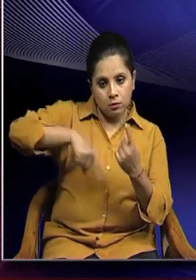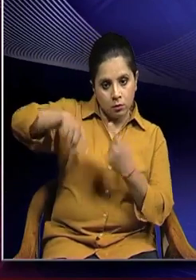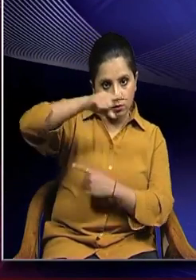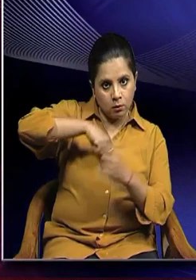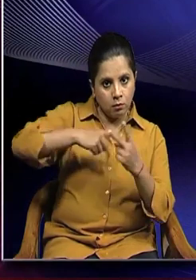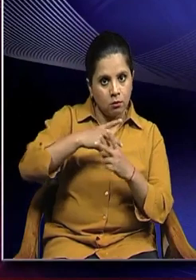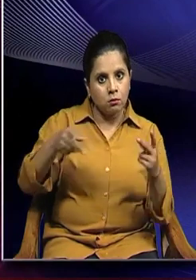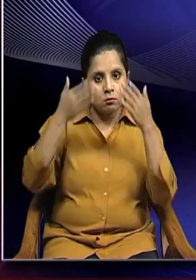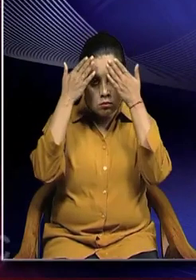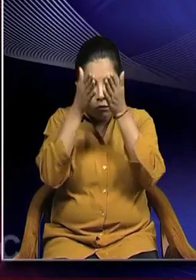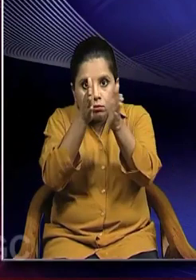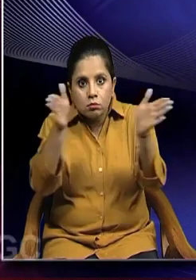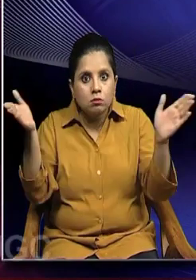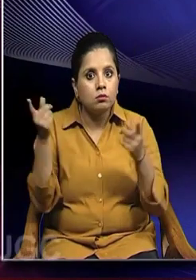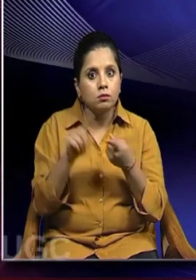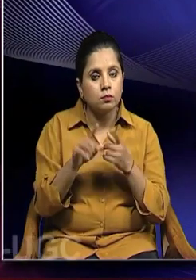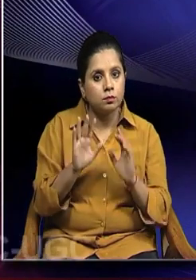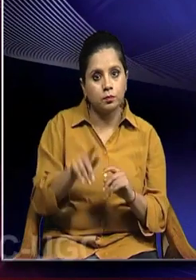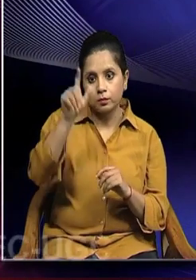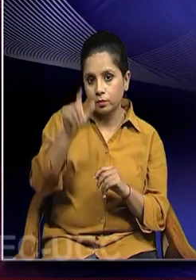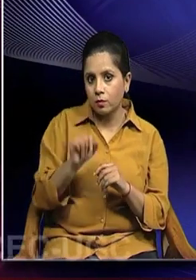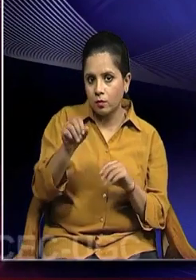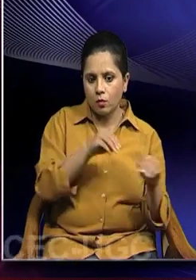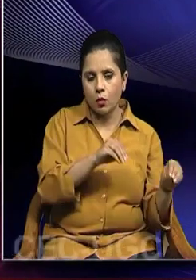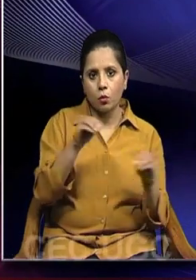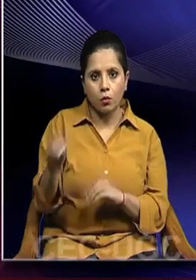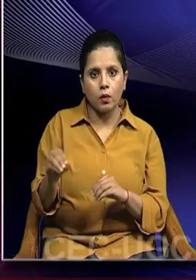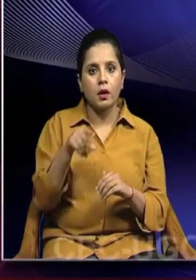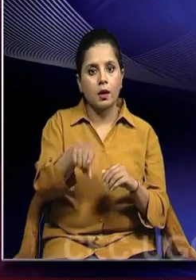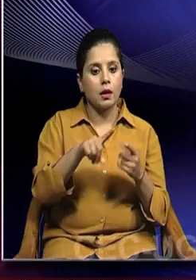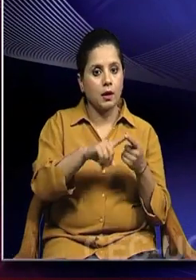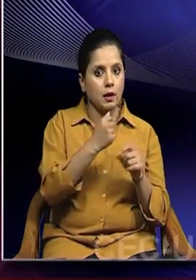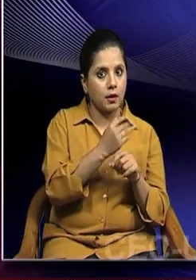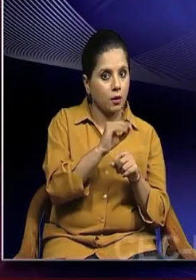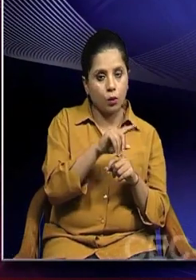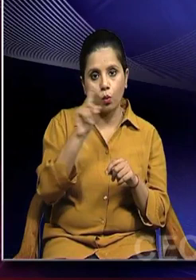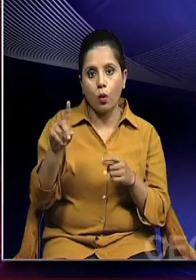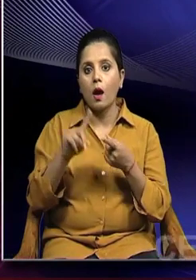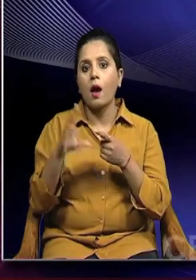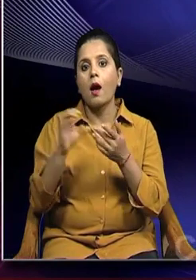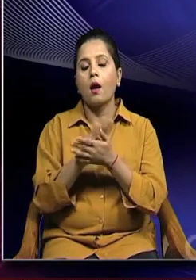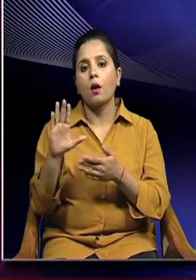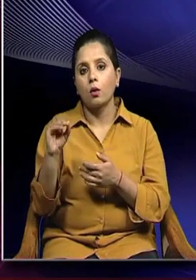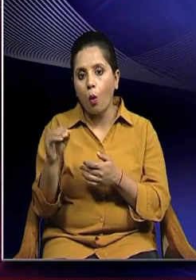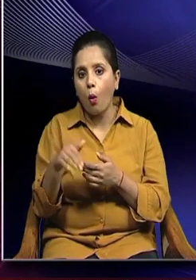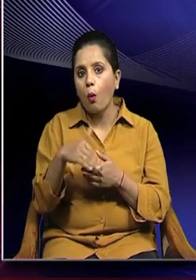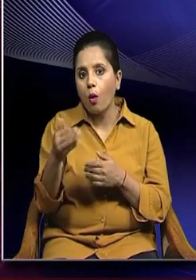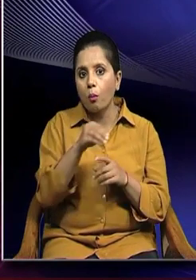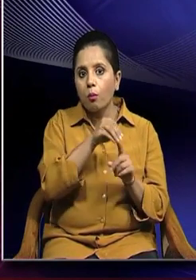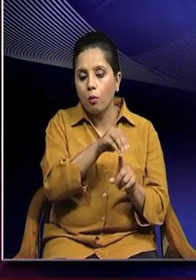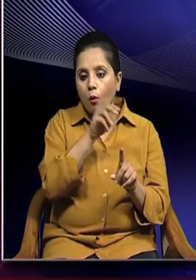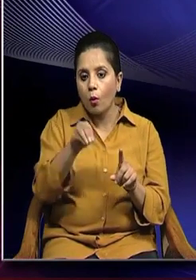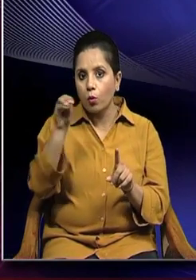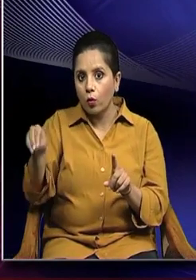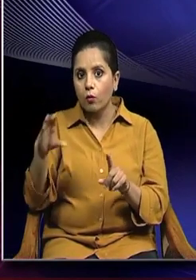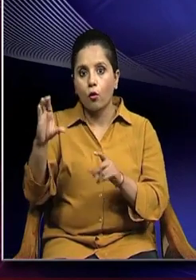consciousness expands, an individual moves from ego states to echo state and eventually to the cosmic